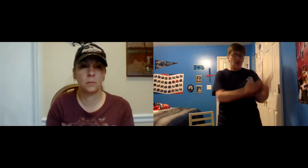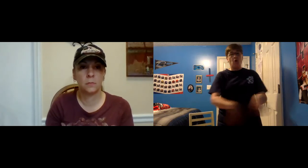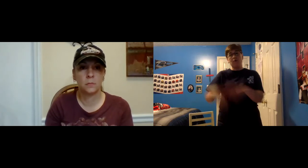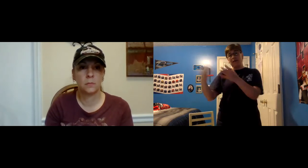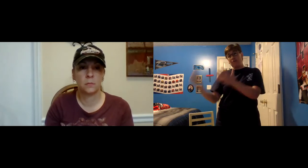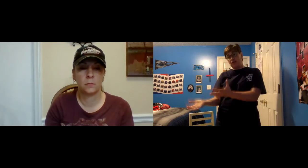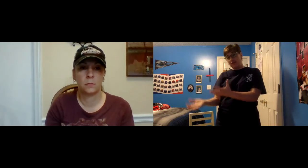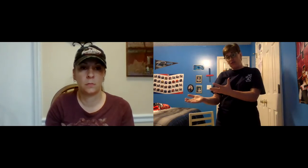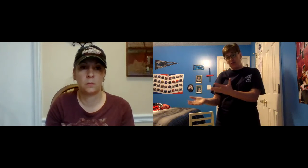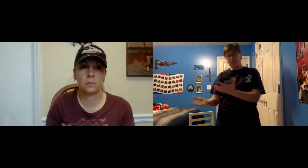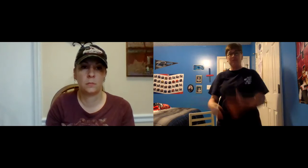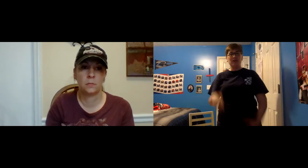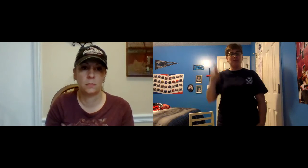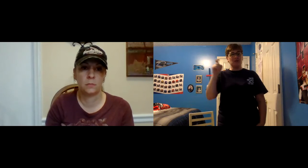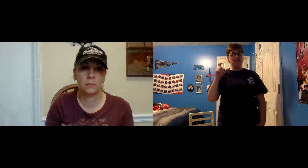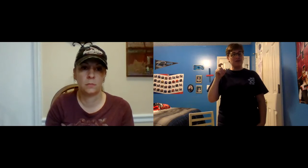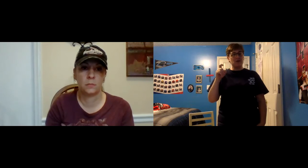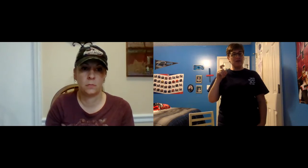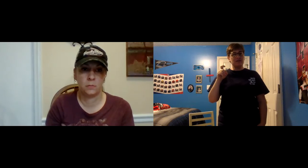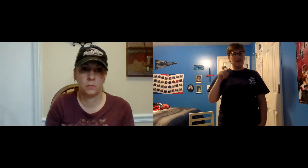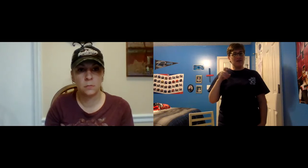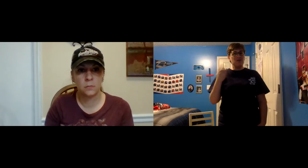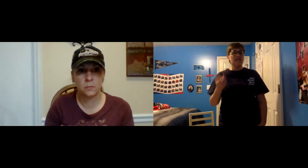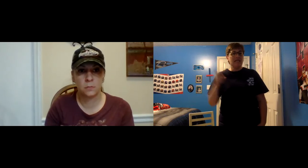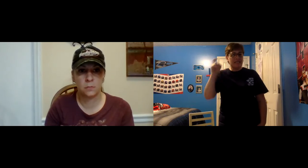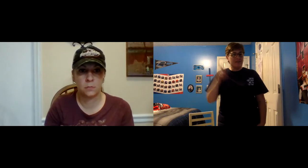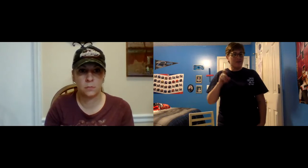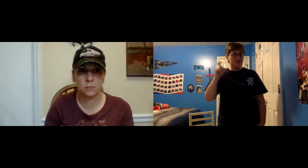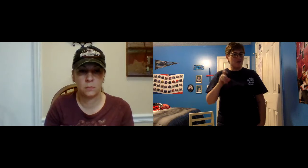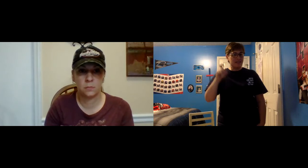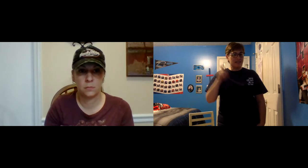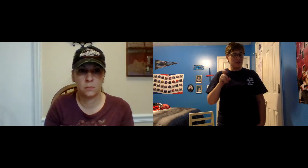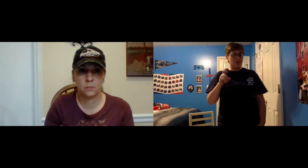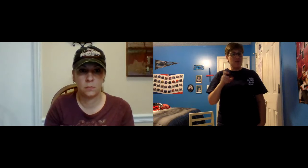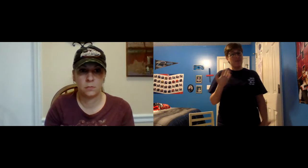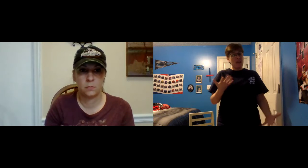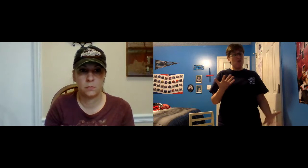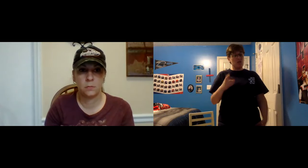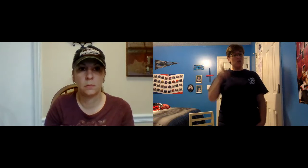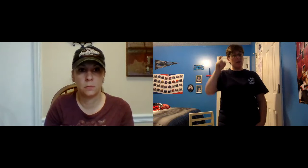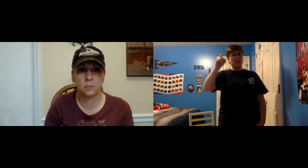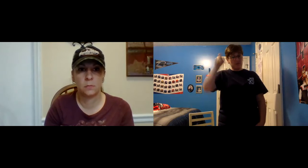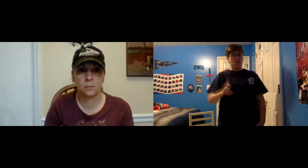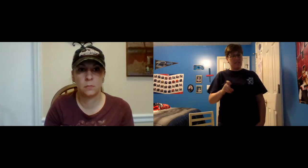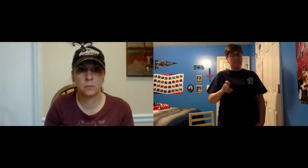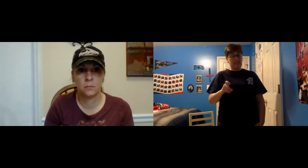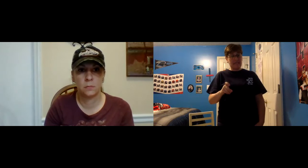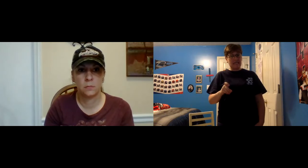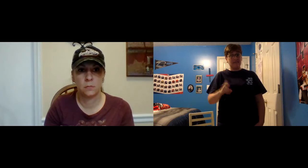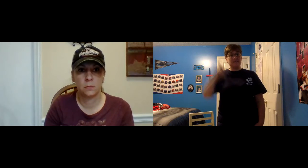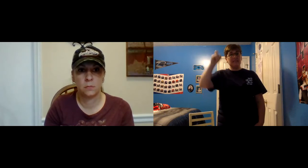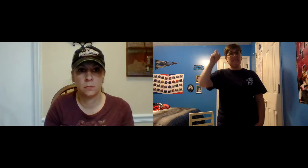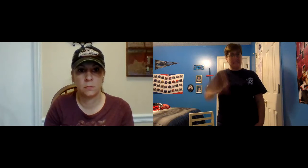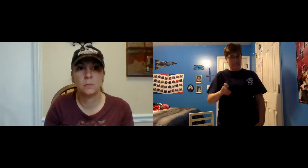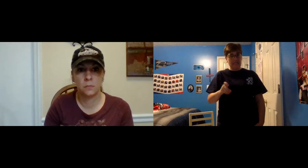presents, or am I gonna purchase food? So even though you need it, you're not doing it this way. With that one, you would probably do, it's a